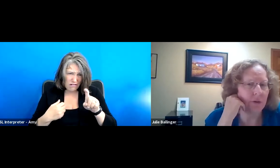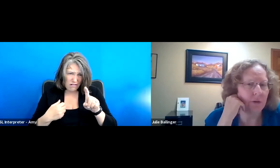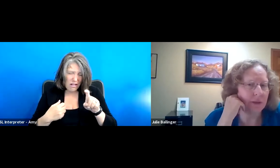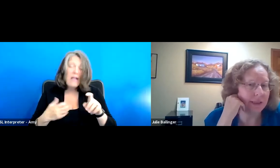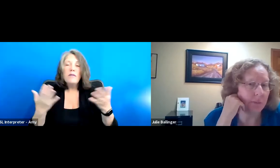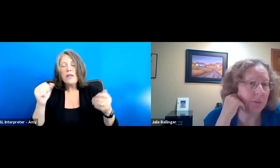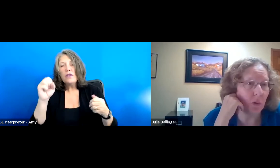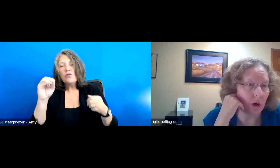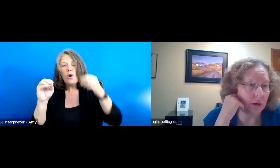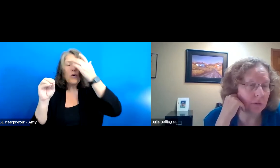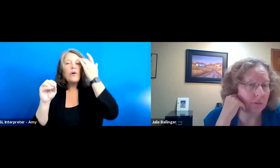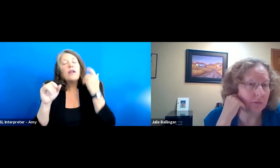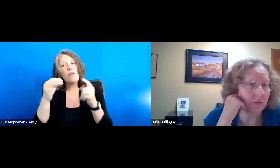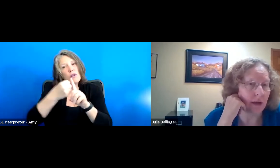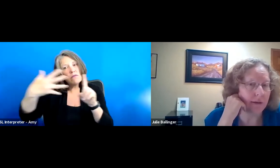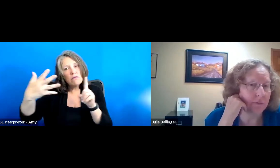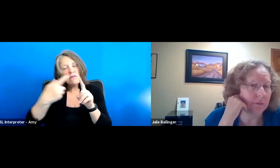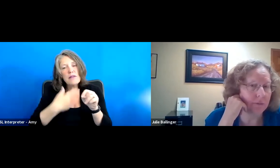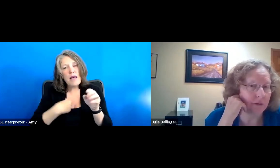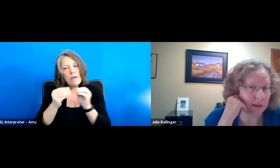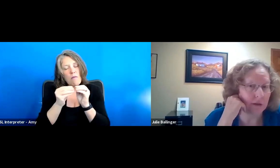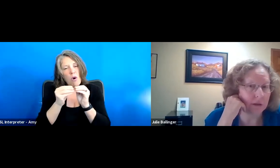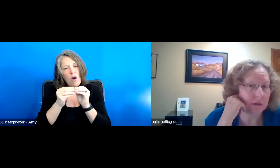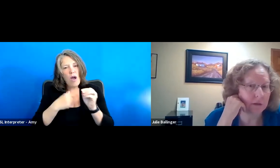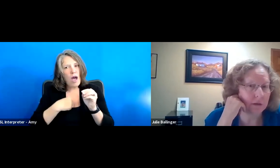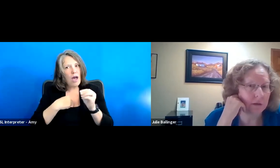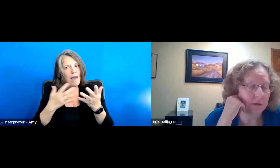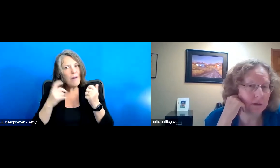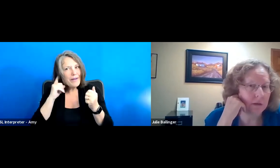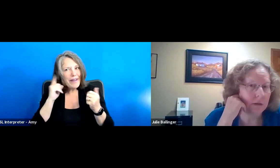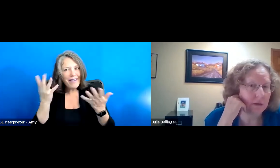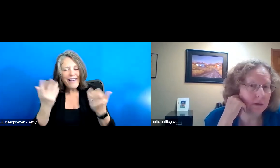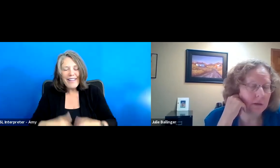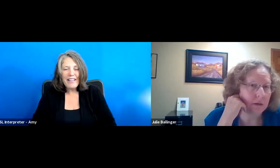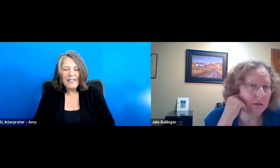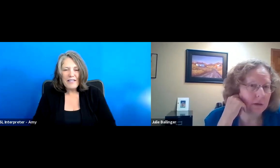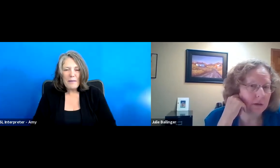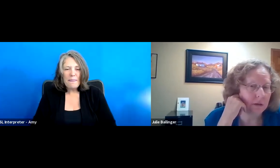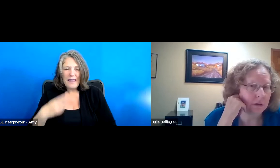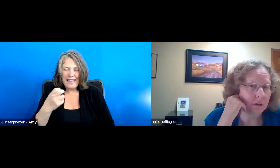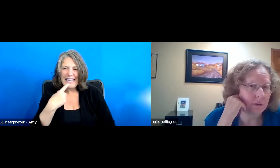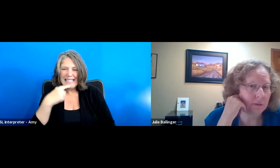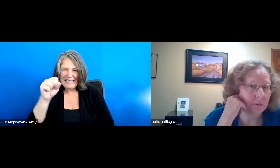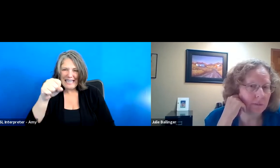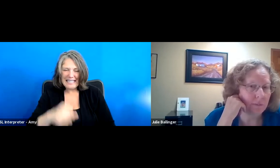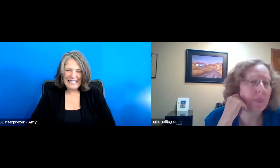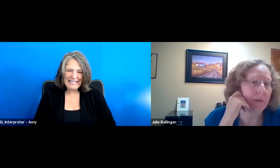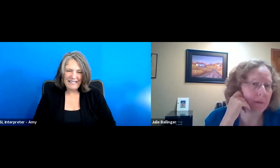So if you want to tell me more, I would love to hear it. He did say yes, so.